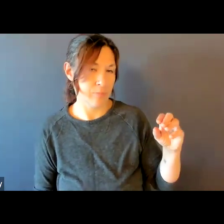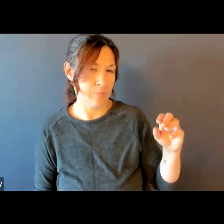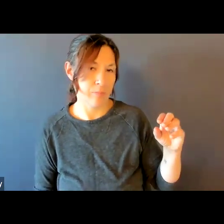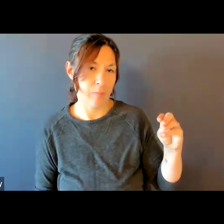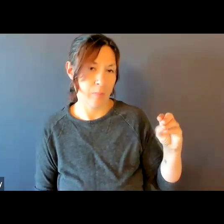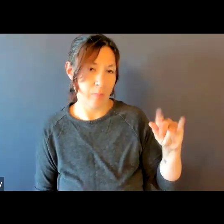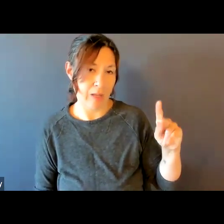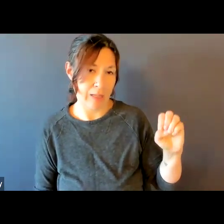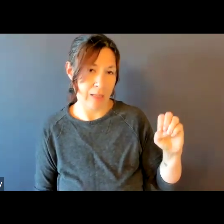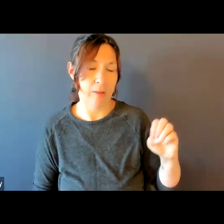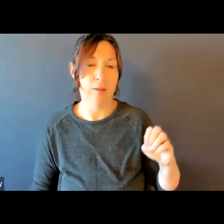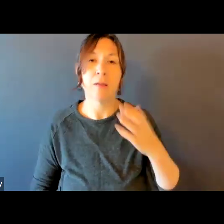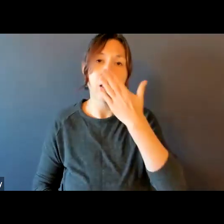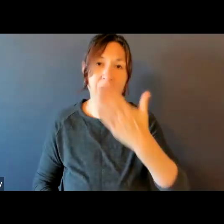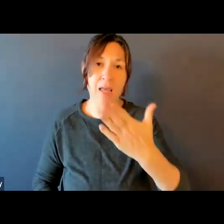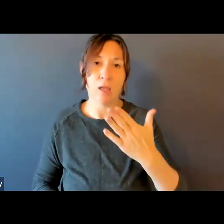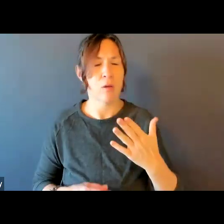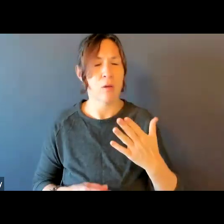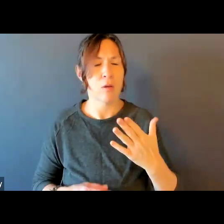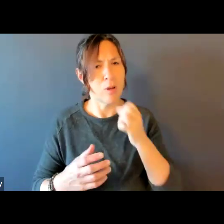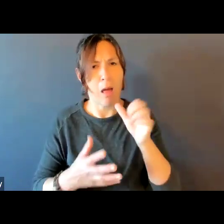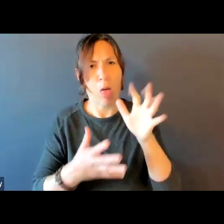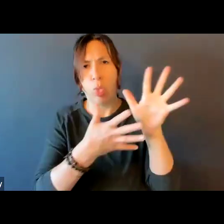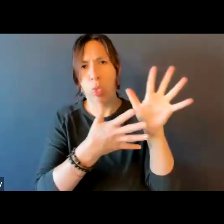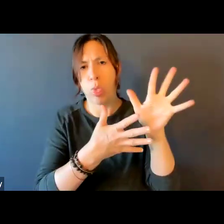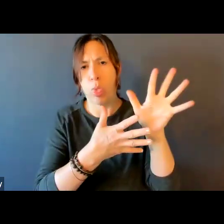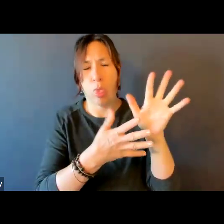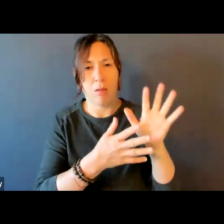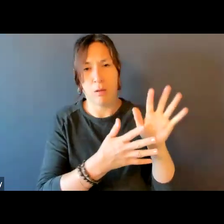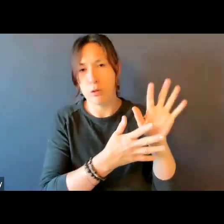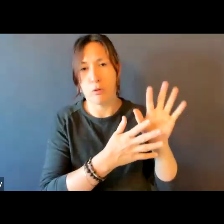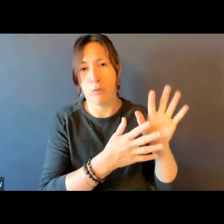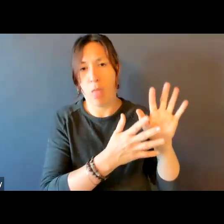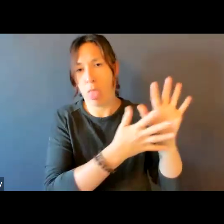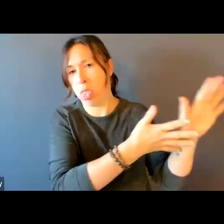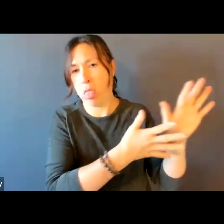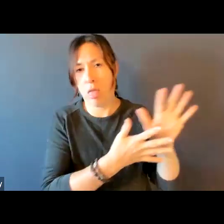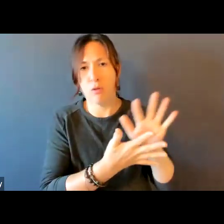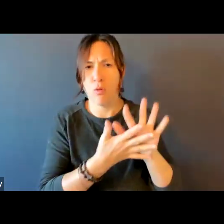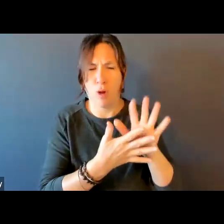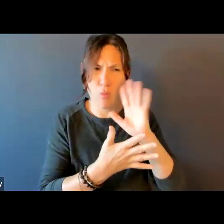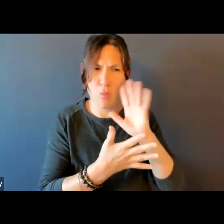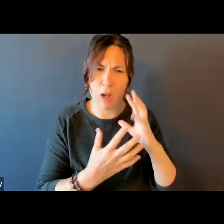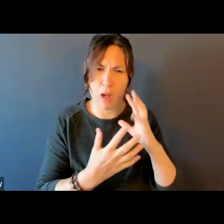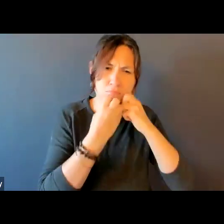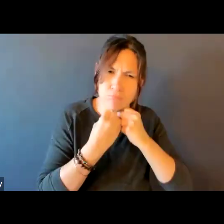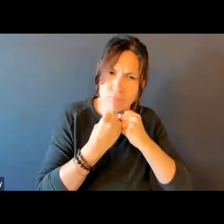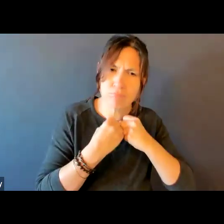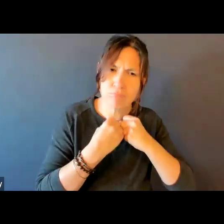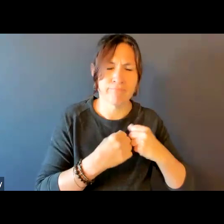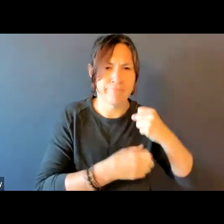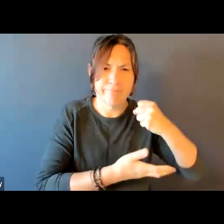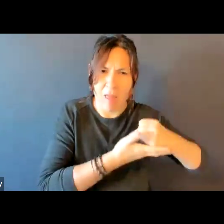wrap our arms around them and help them and support them. It's a little hard to answer because each school is